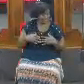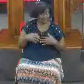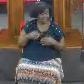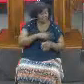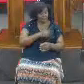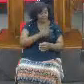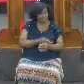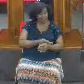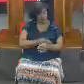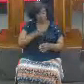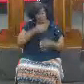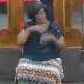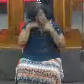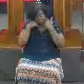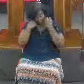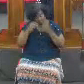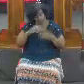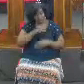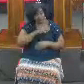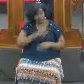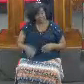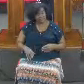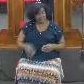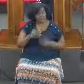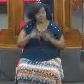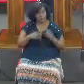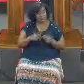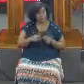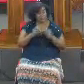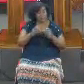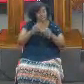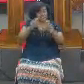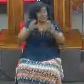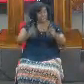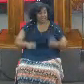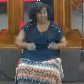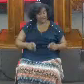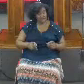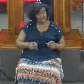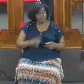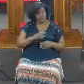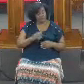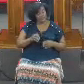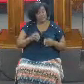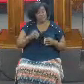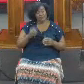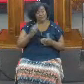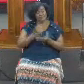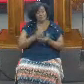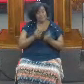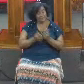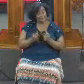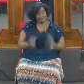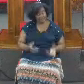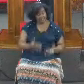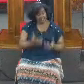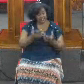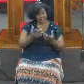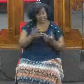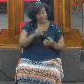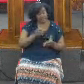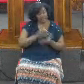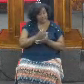power and being ashamed of Christ. Christians have been put to the test, have been burned in the stake, have been sawn